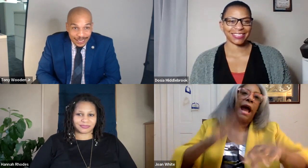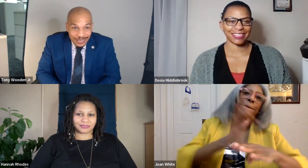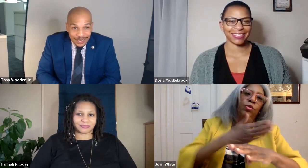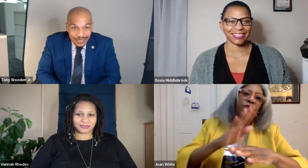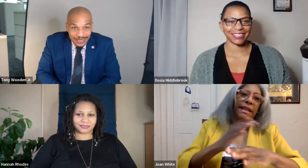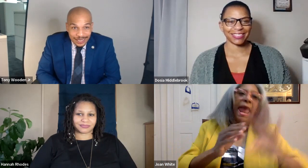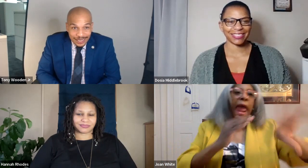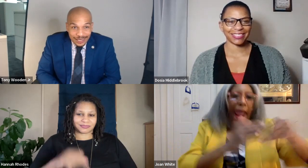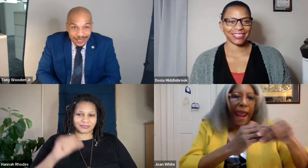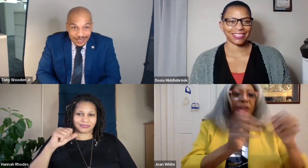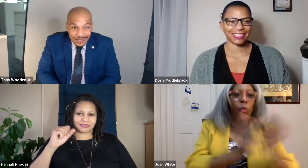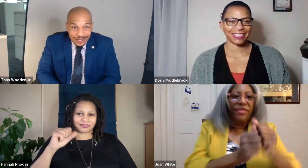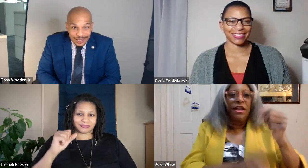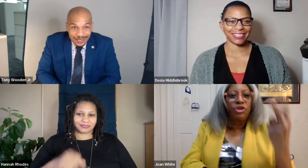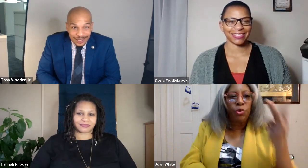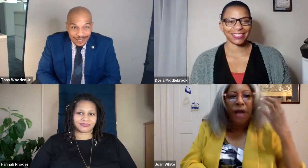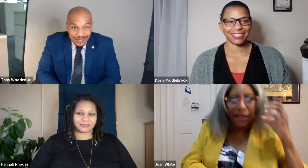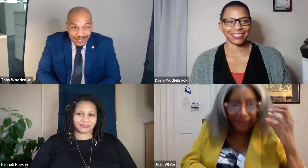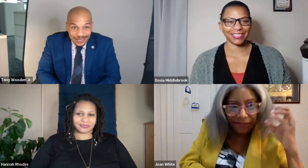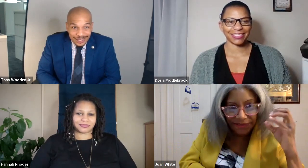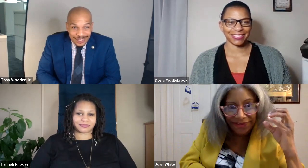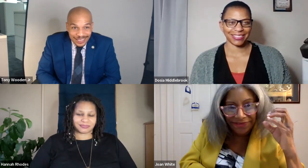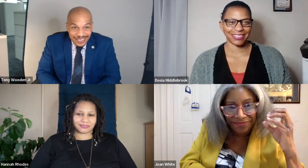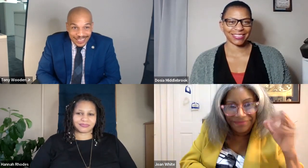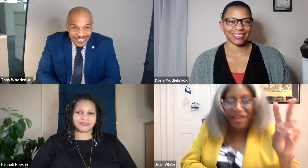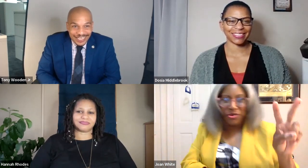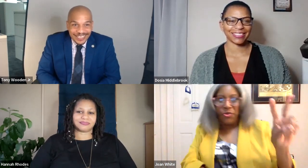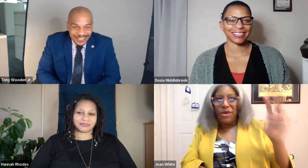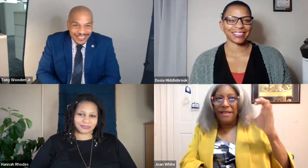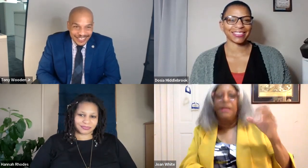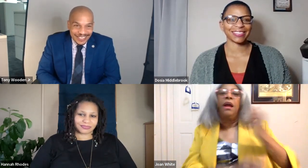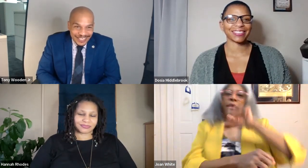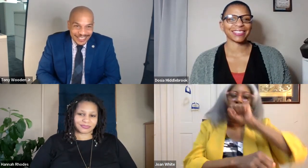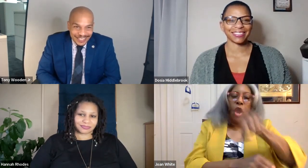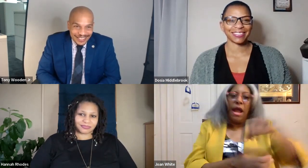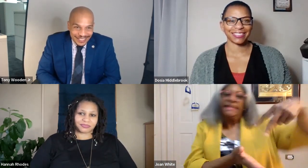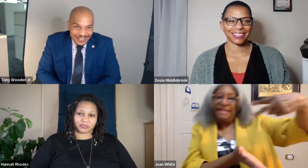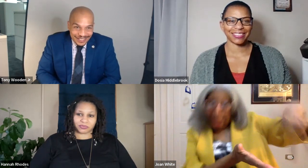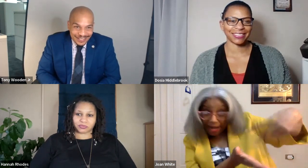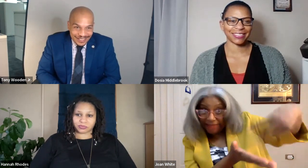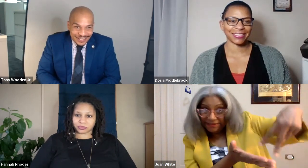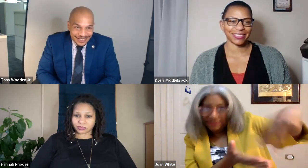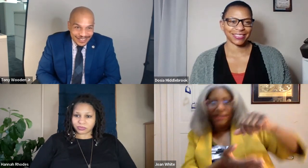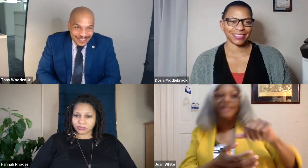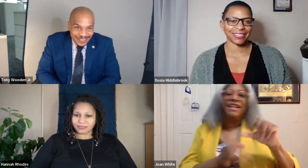about my love for signing music. I had 2 cousins at the school as well that were there at the time, and they loved to